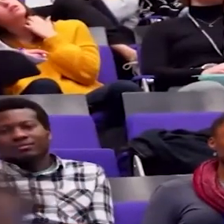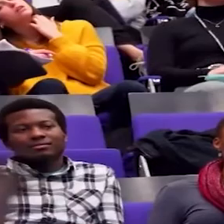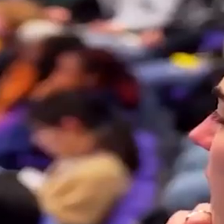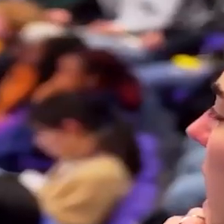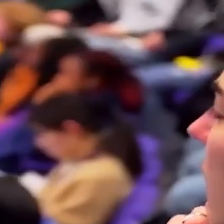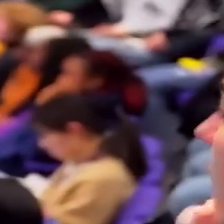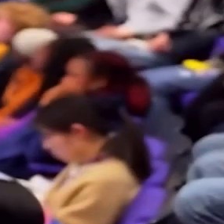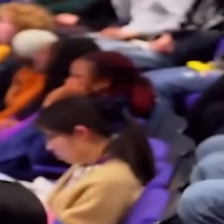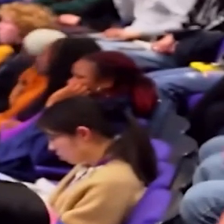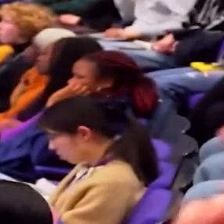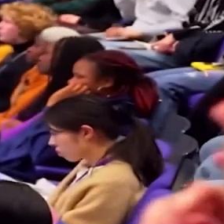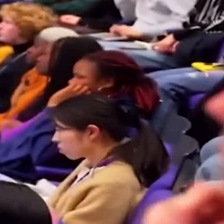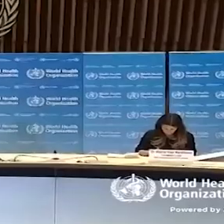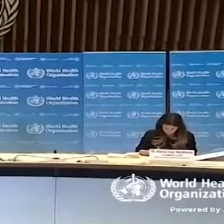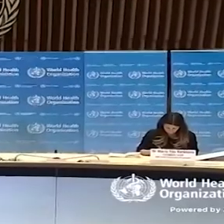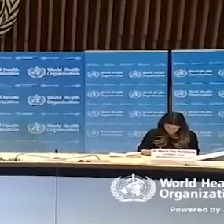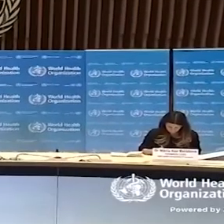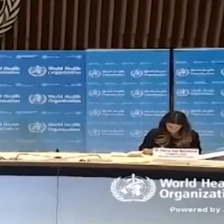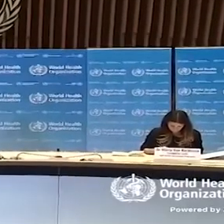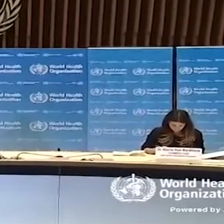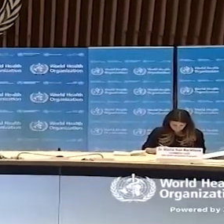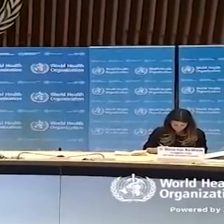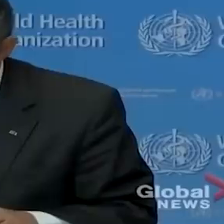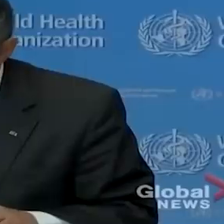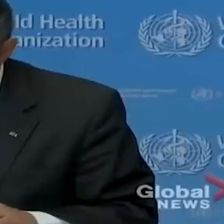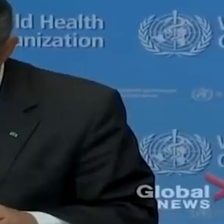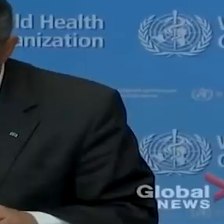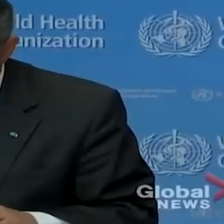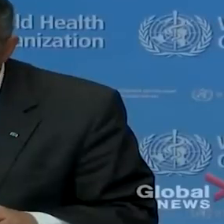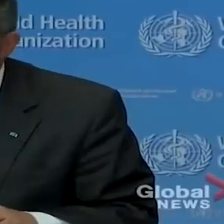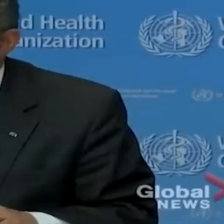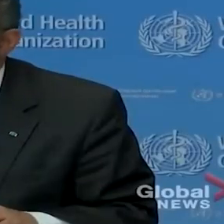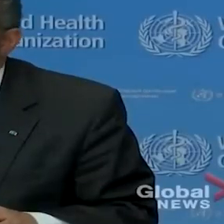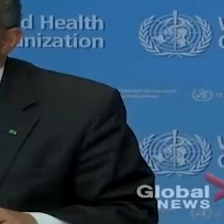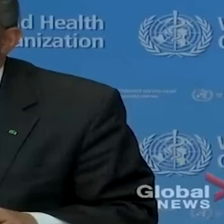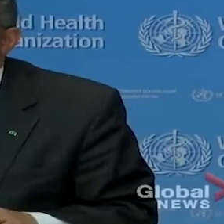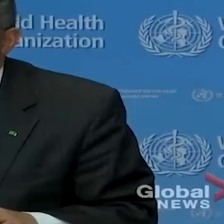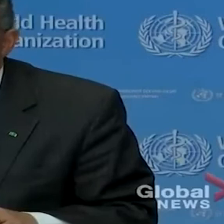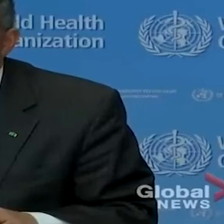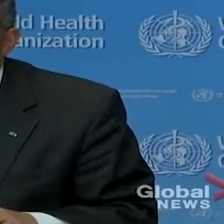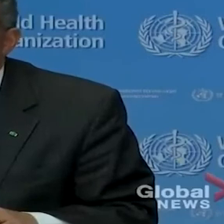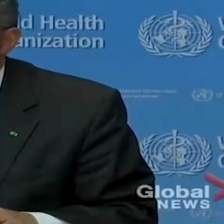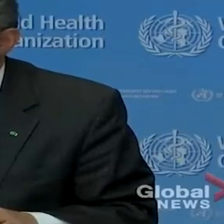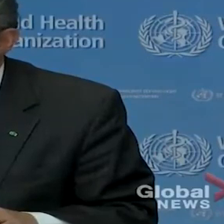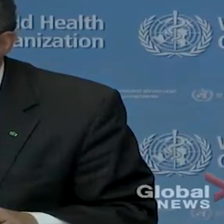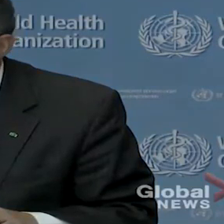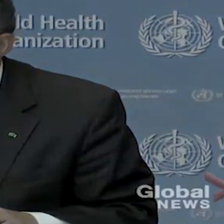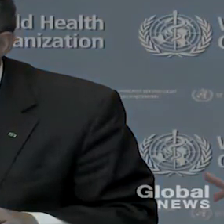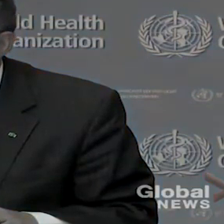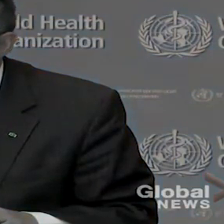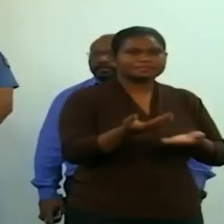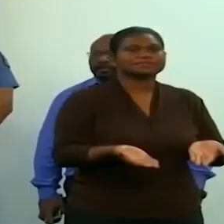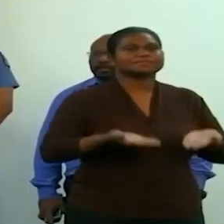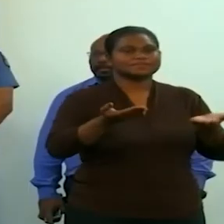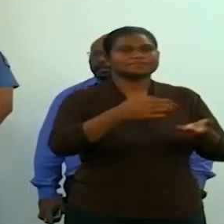A global pandemic has been declared by the World Health Organization. COVID-19 can be characterized as a